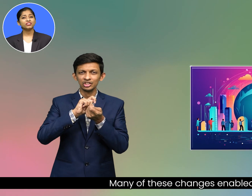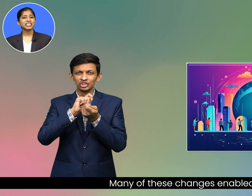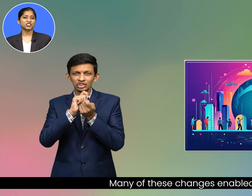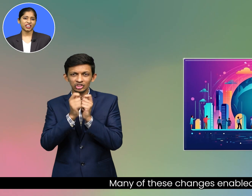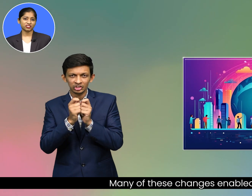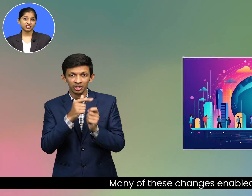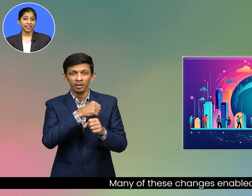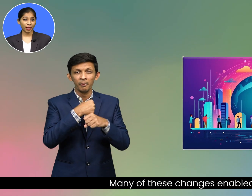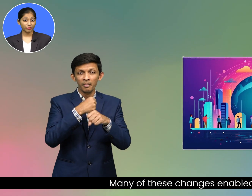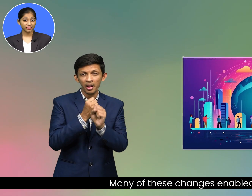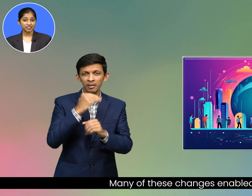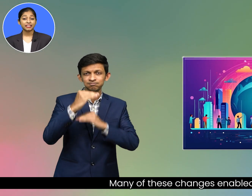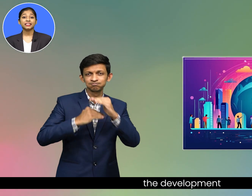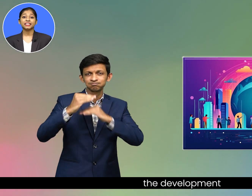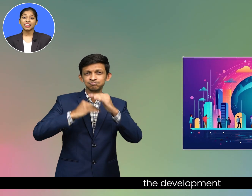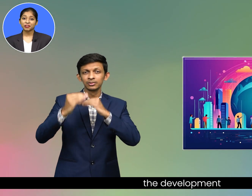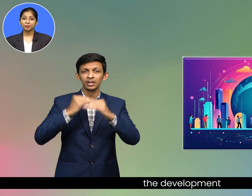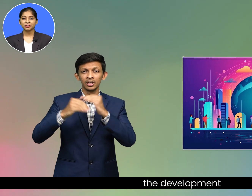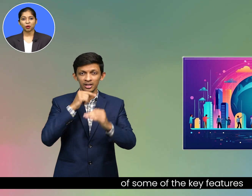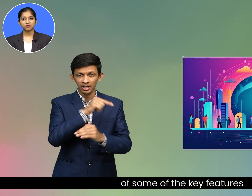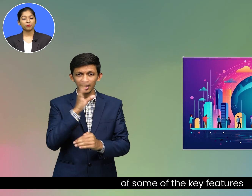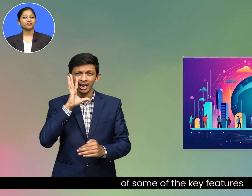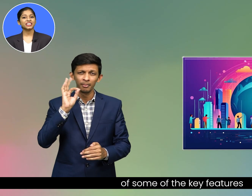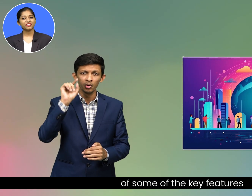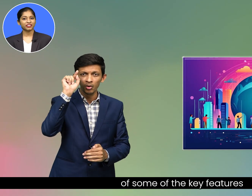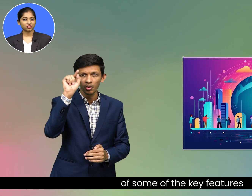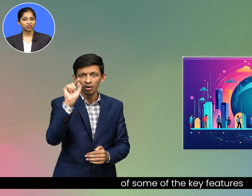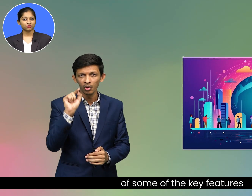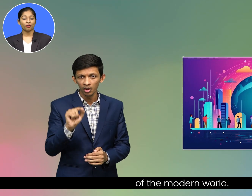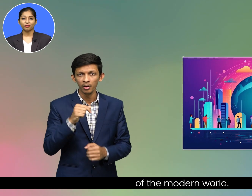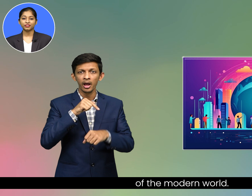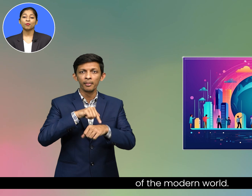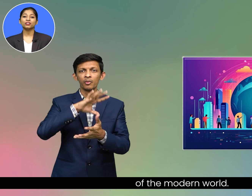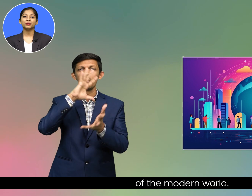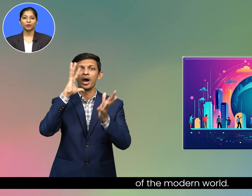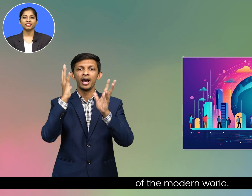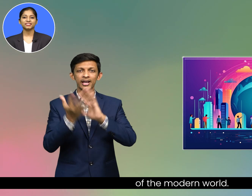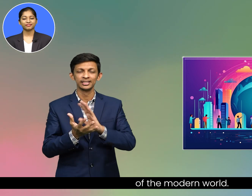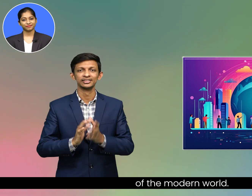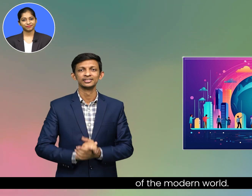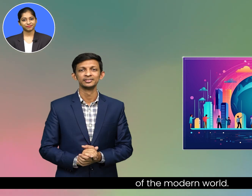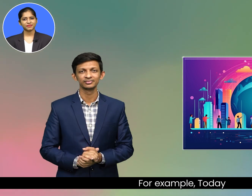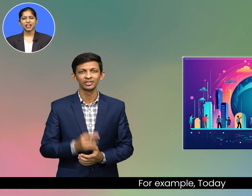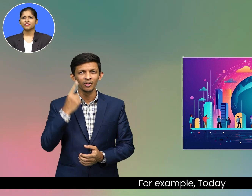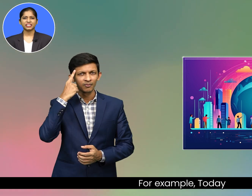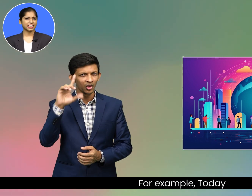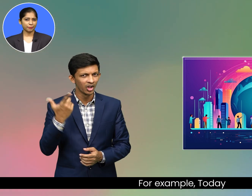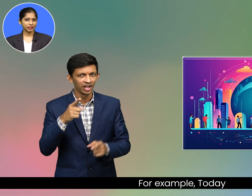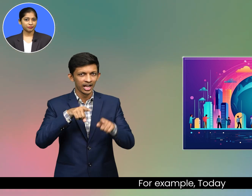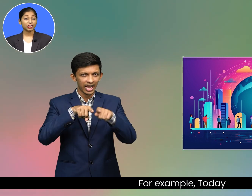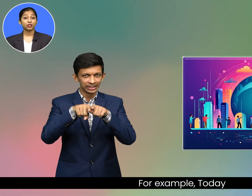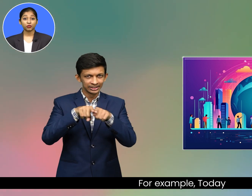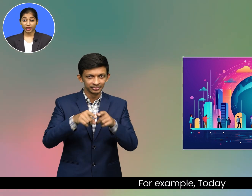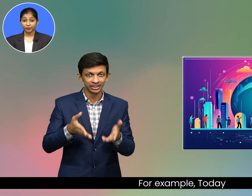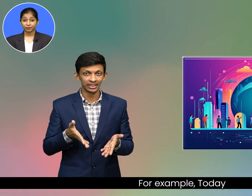Many of these changes enabled the development of some of the key features of the modern world. For